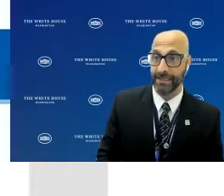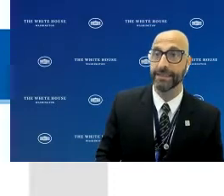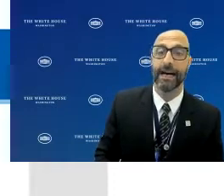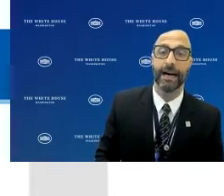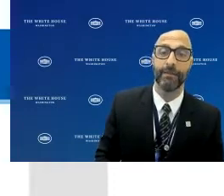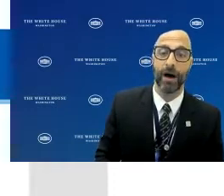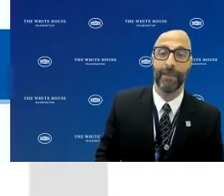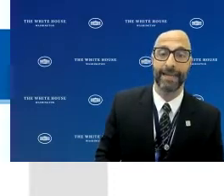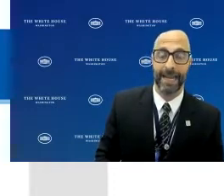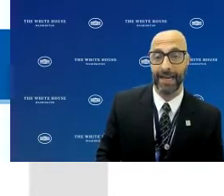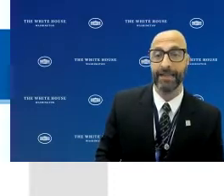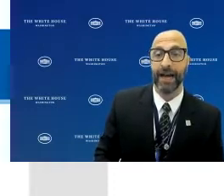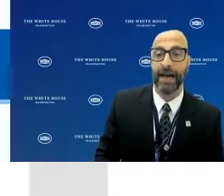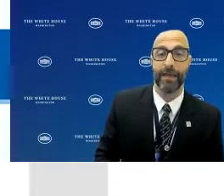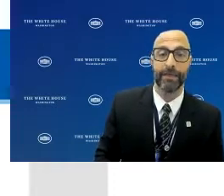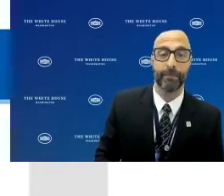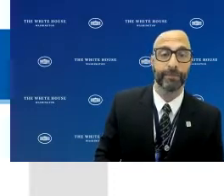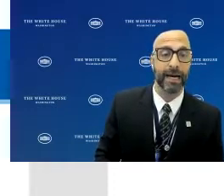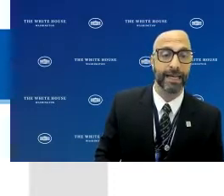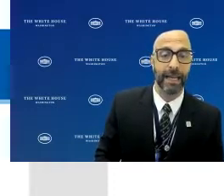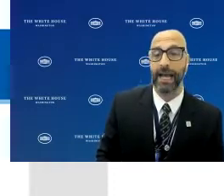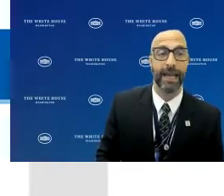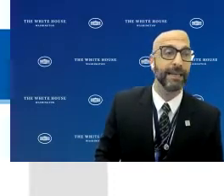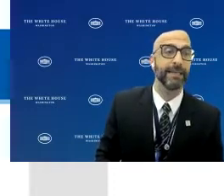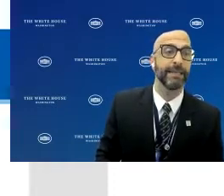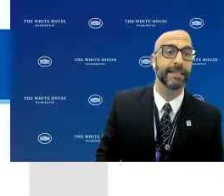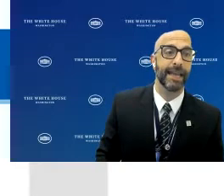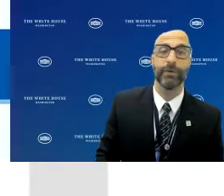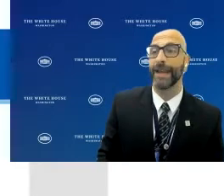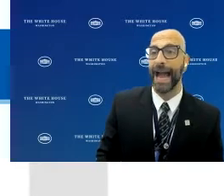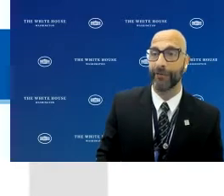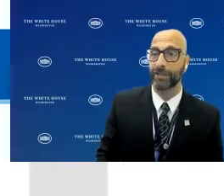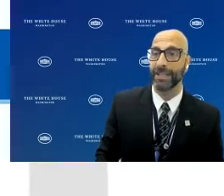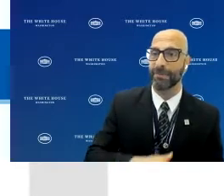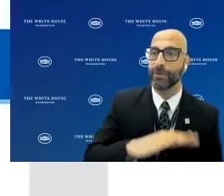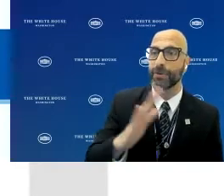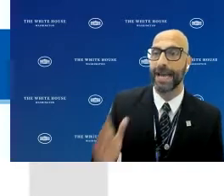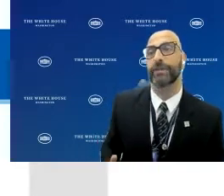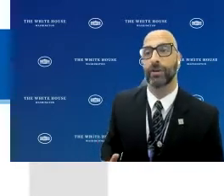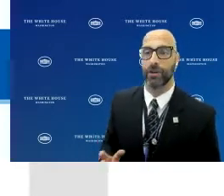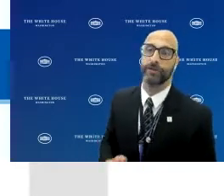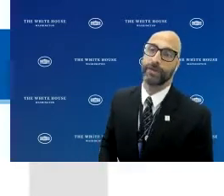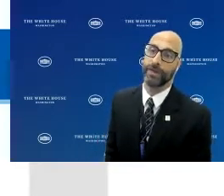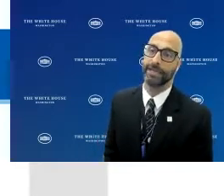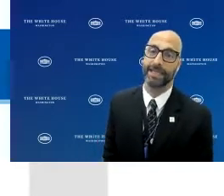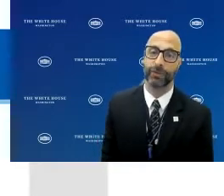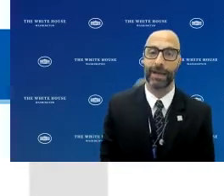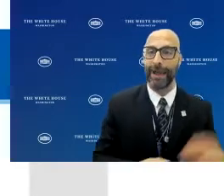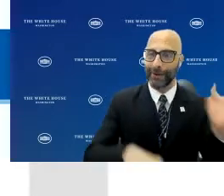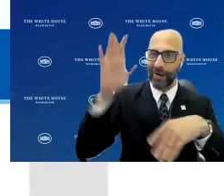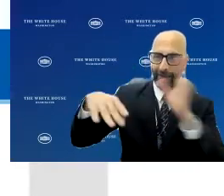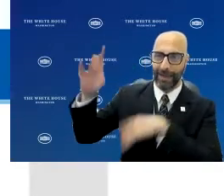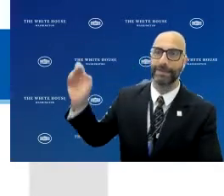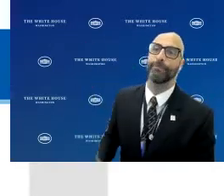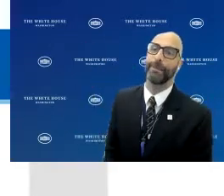to CDC on that day. The dotted line is a moving average. It smooths out the curve so you can see